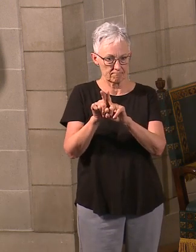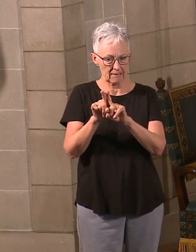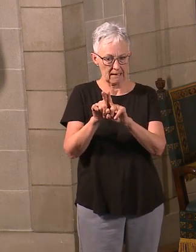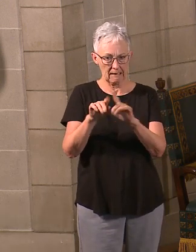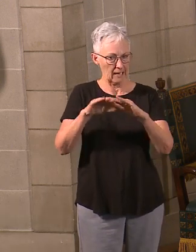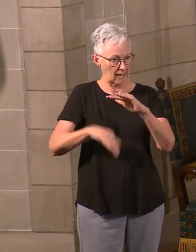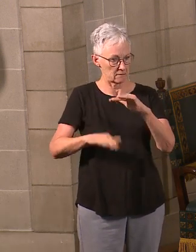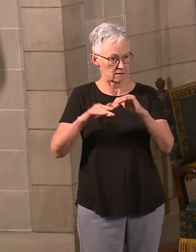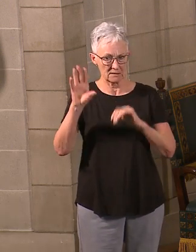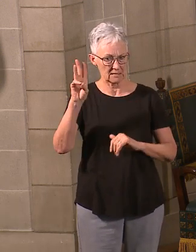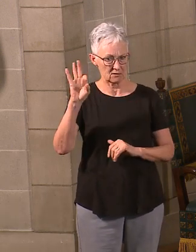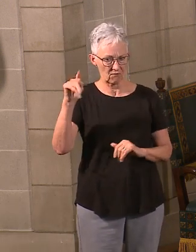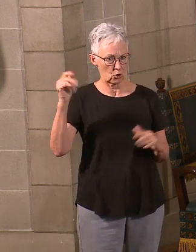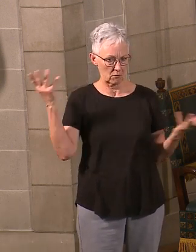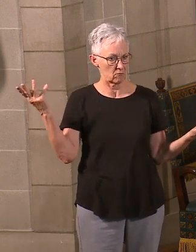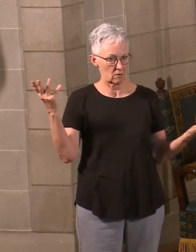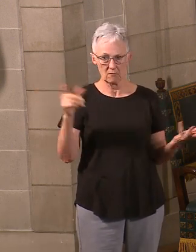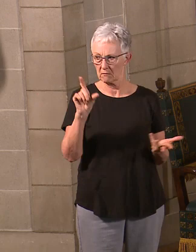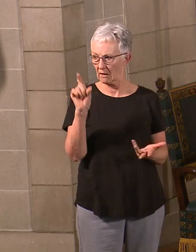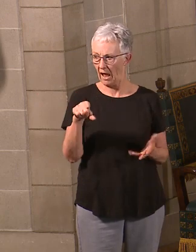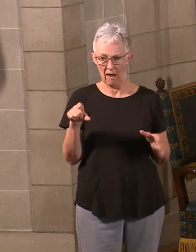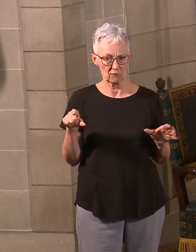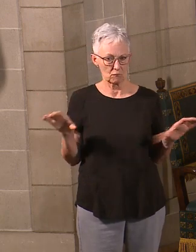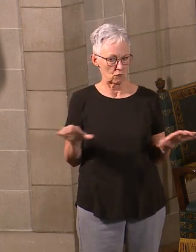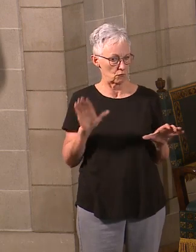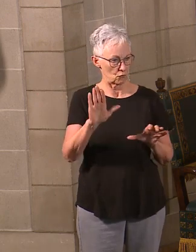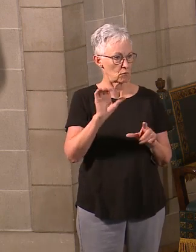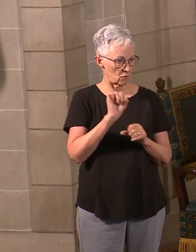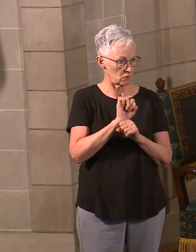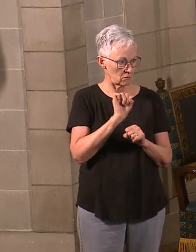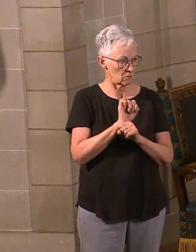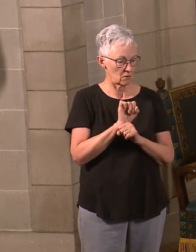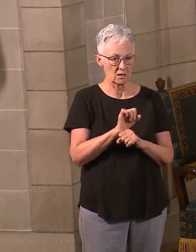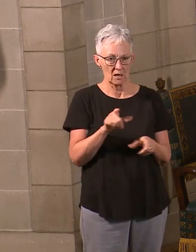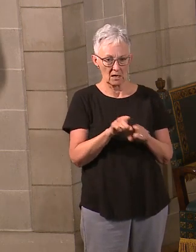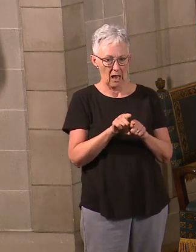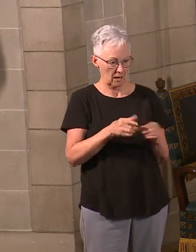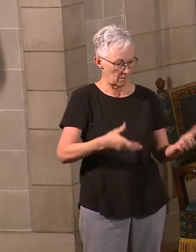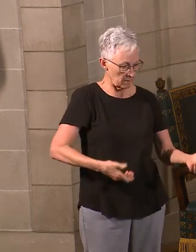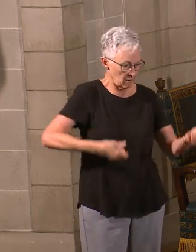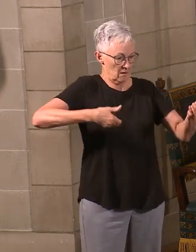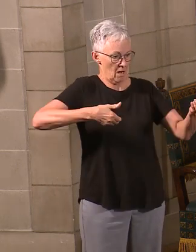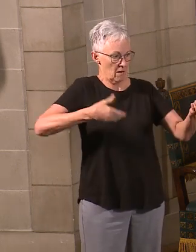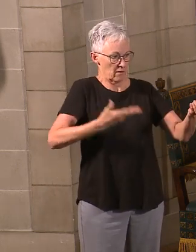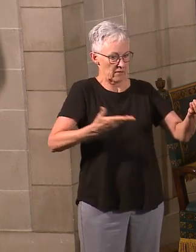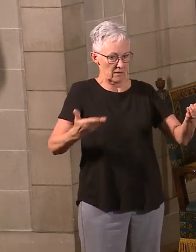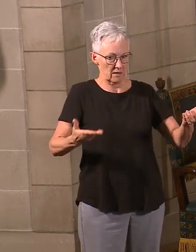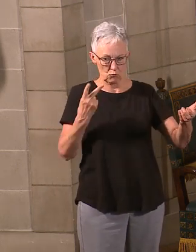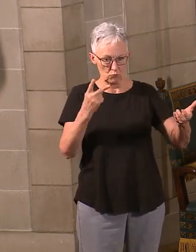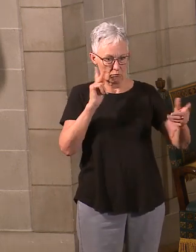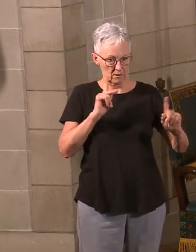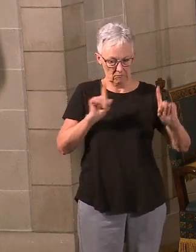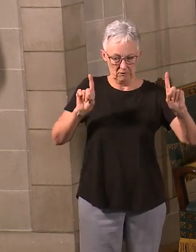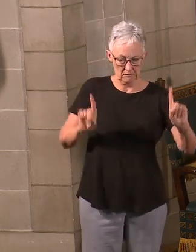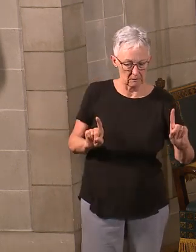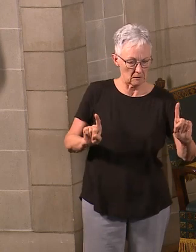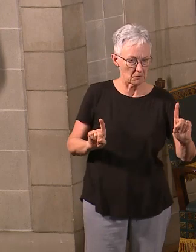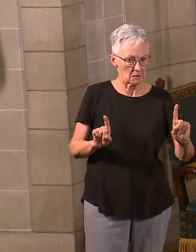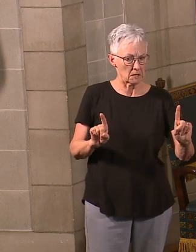mean, you've got to do your job as a construction worker. You got to be able to, for example, move large, heavy objects or work together on a project, whatever it